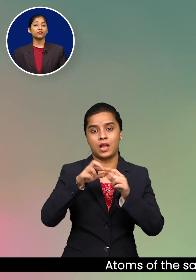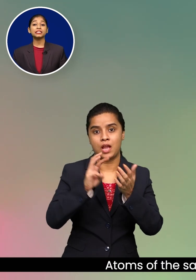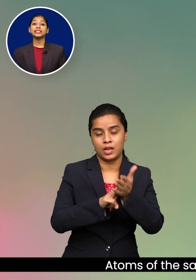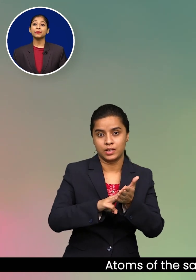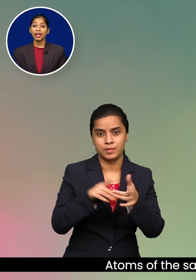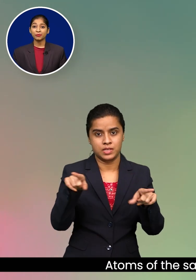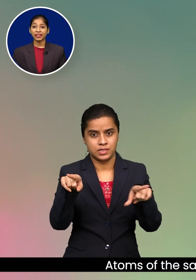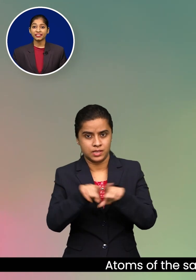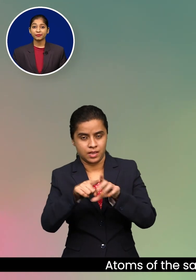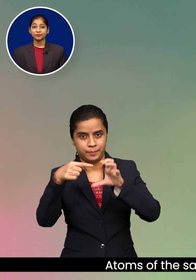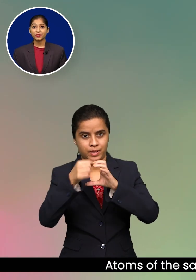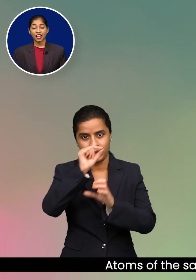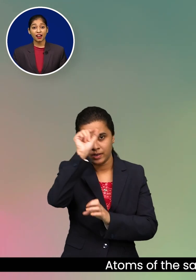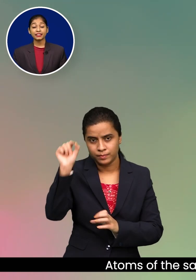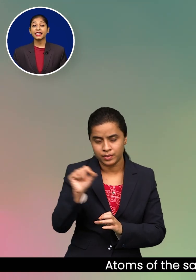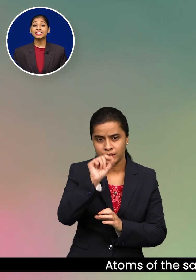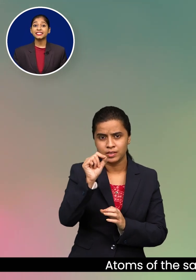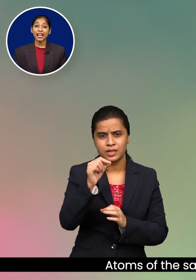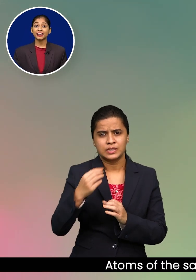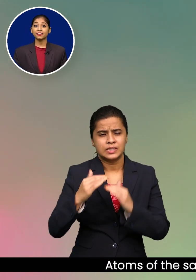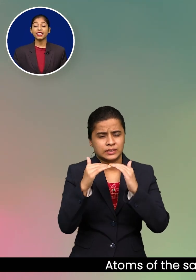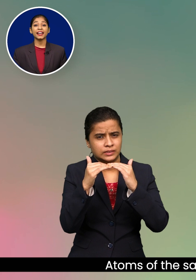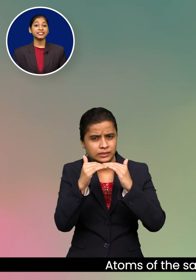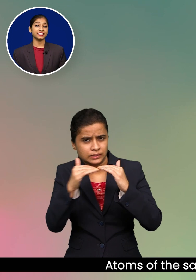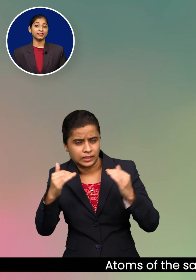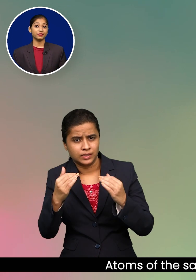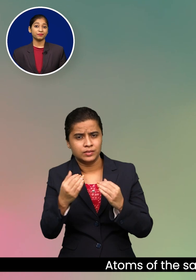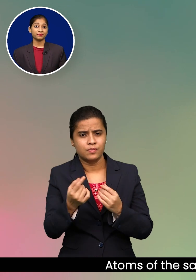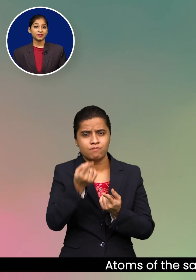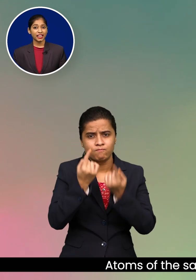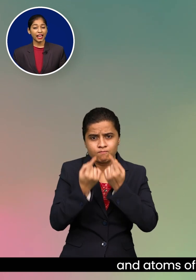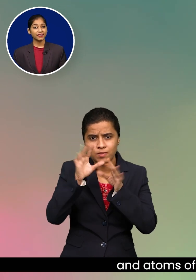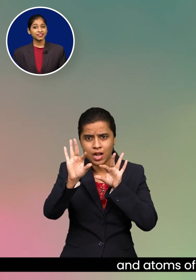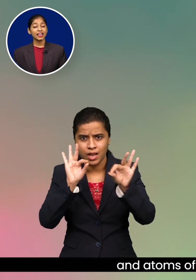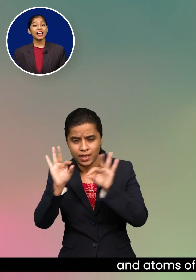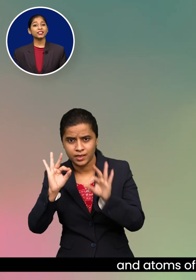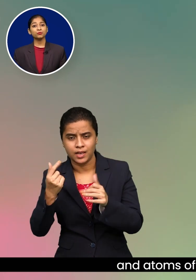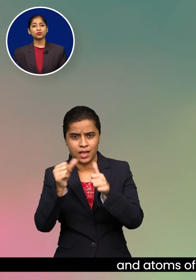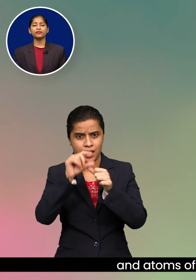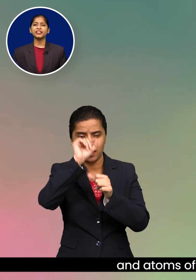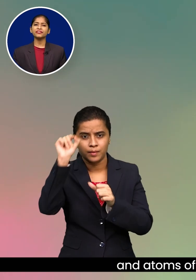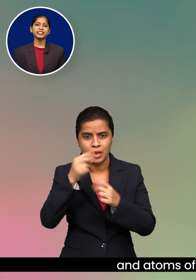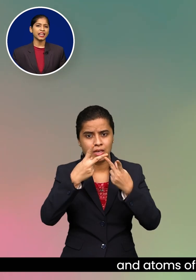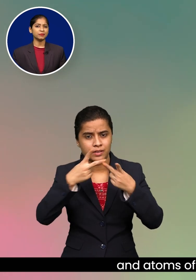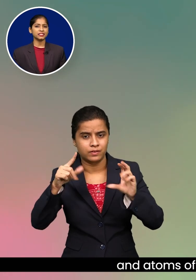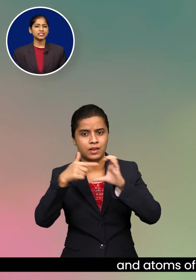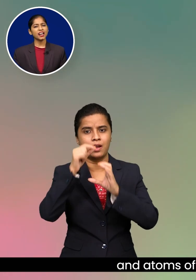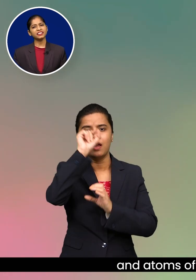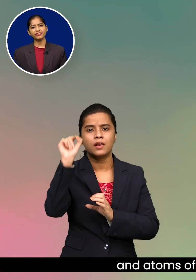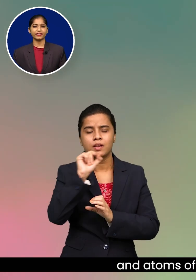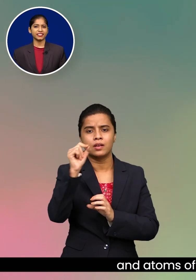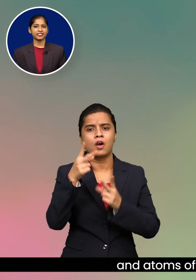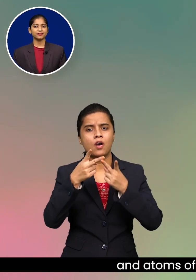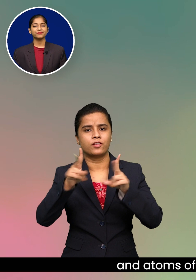Atoms of the same element are exactly identical and atoms of different elements